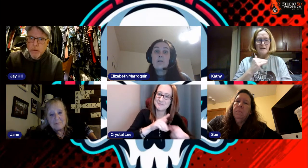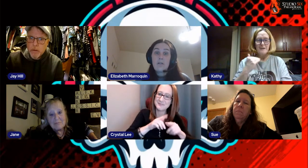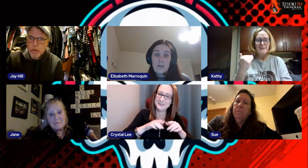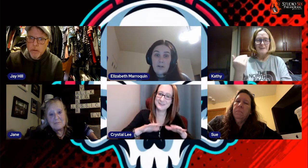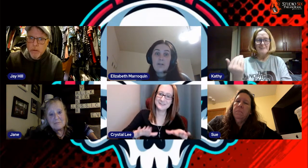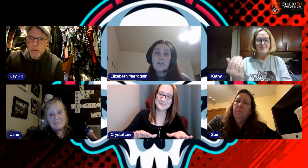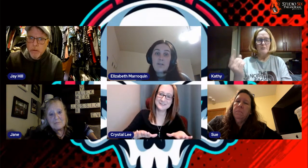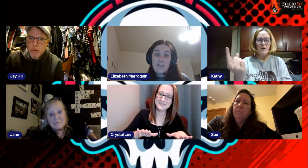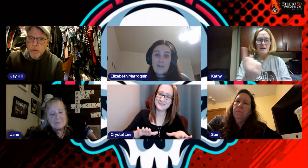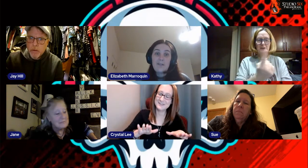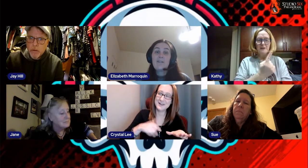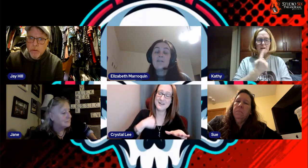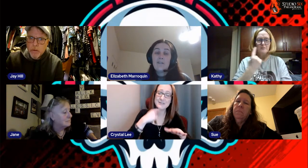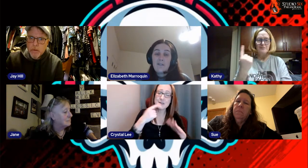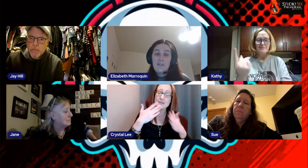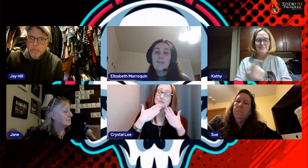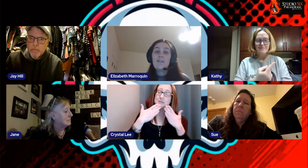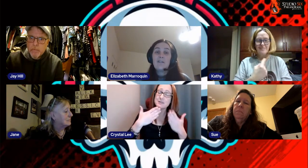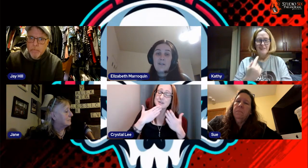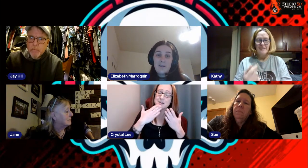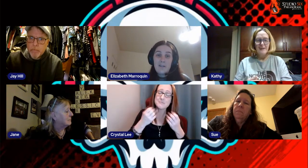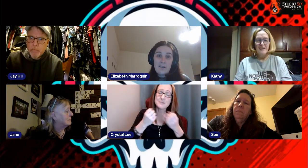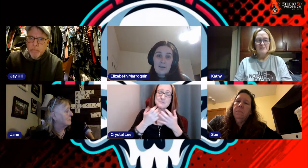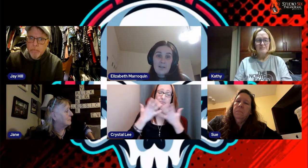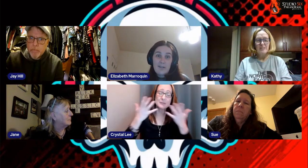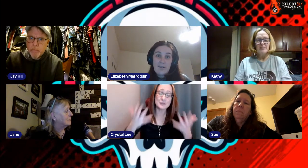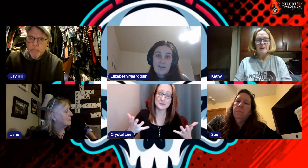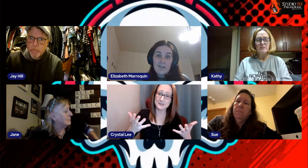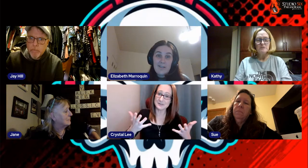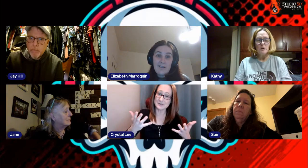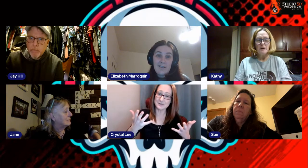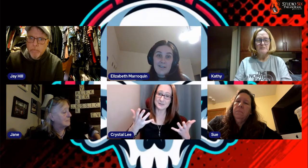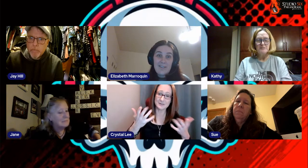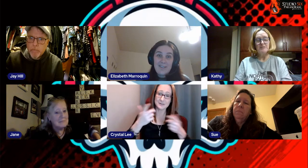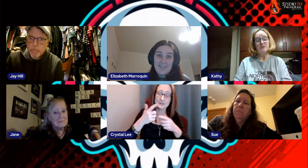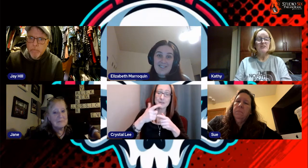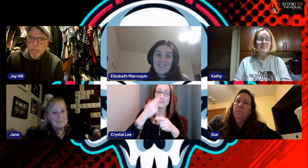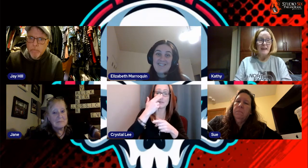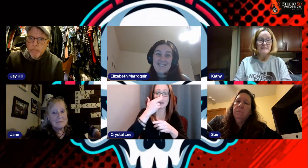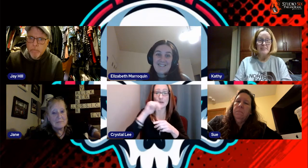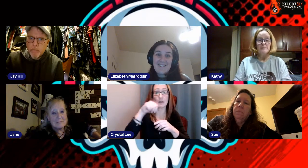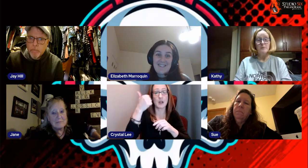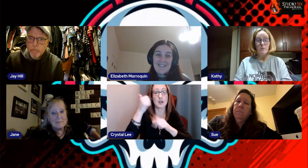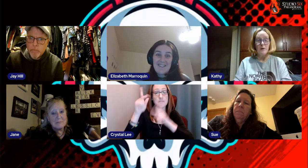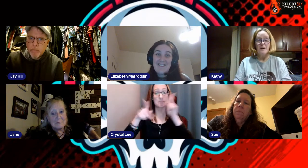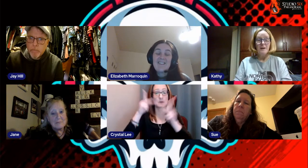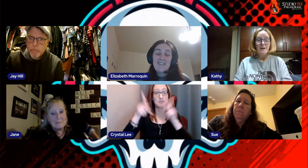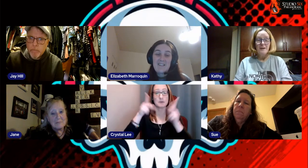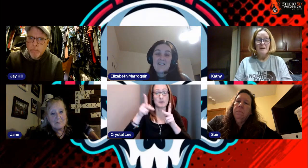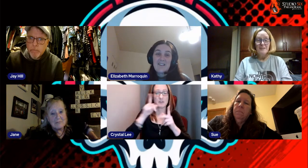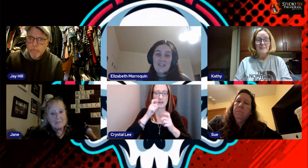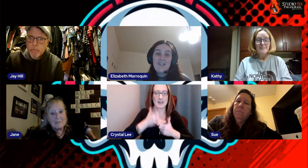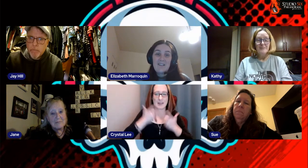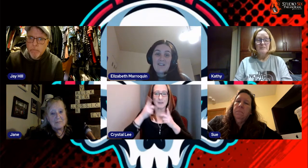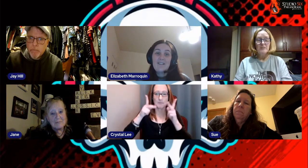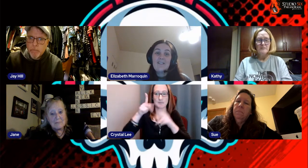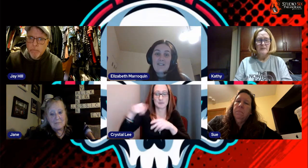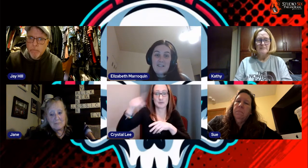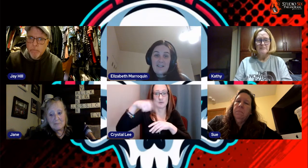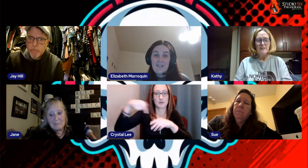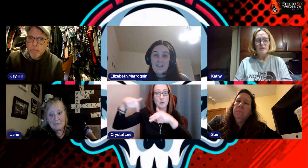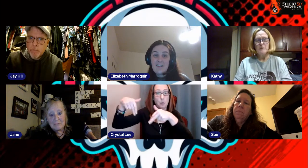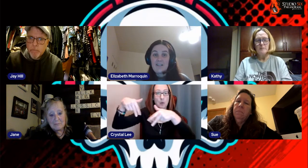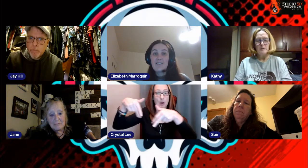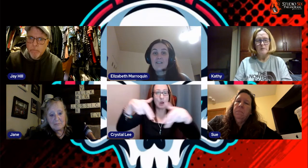this working, they're working around. And she said, thank you so much. She thanked them for what. It's